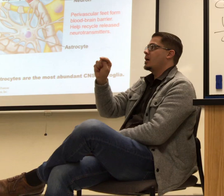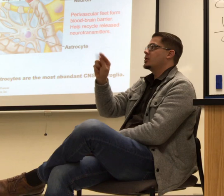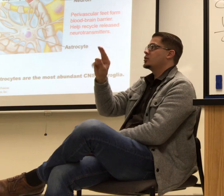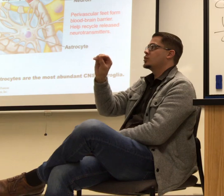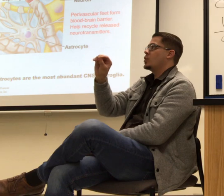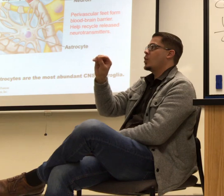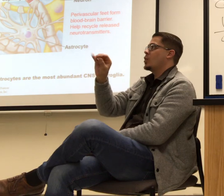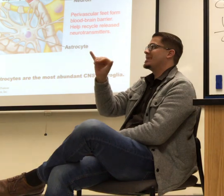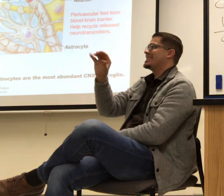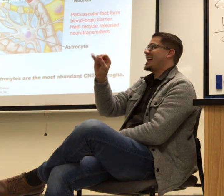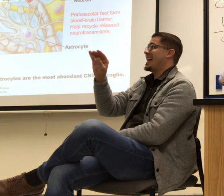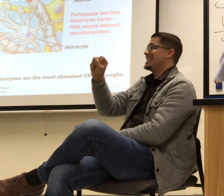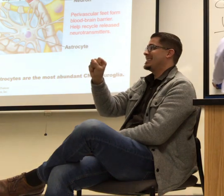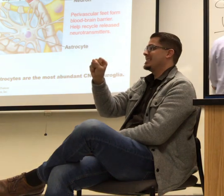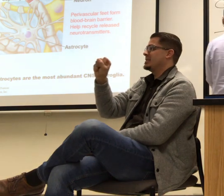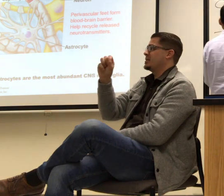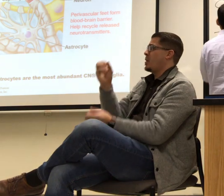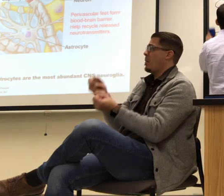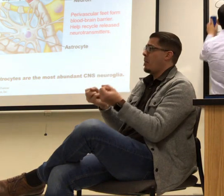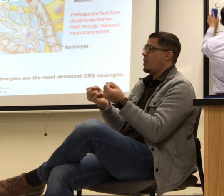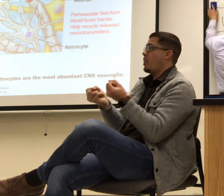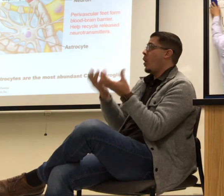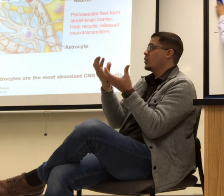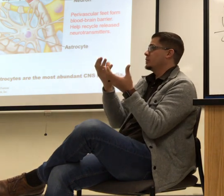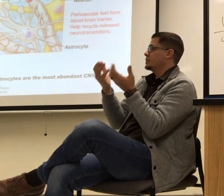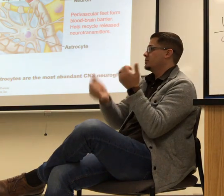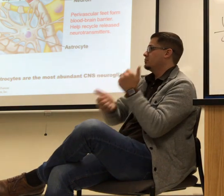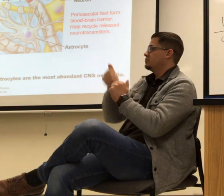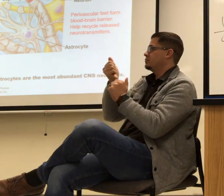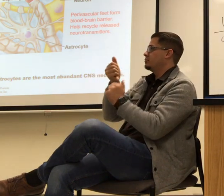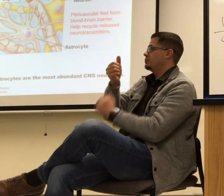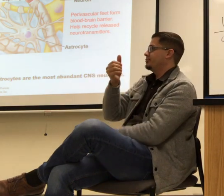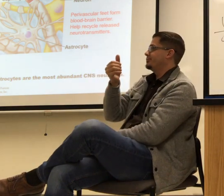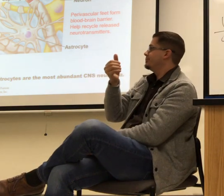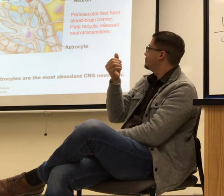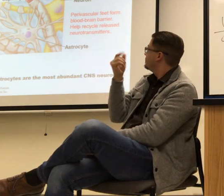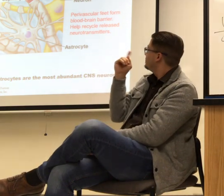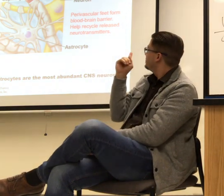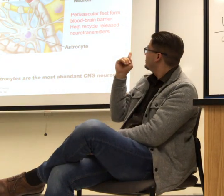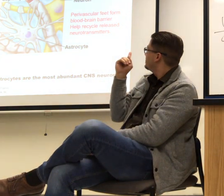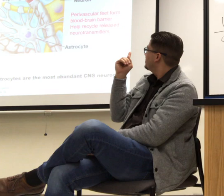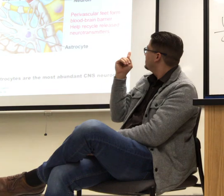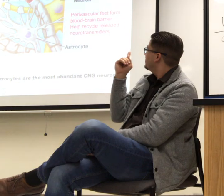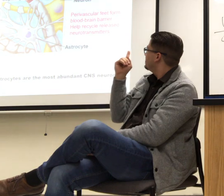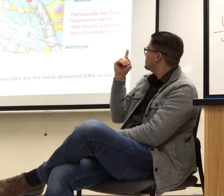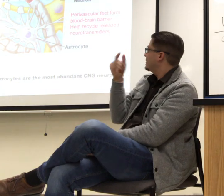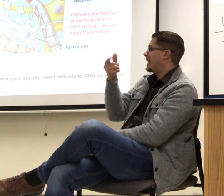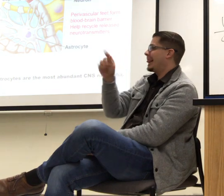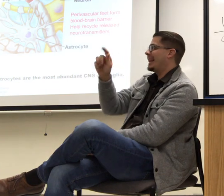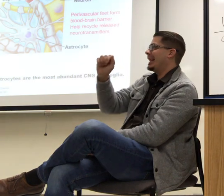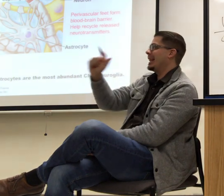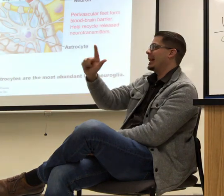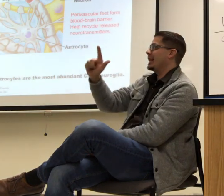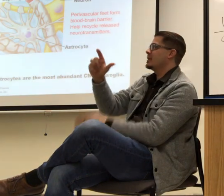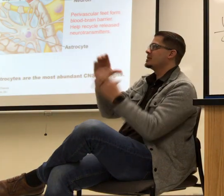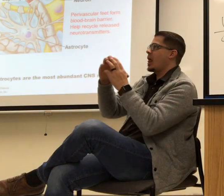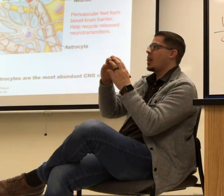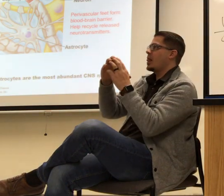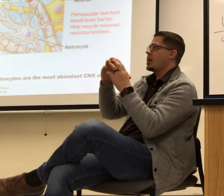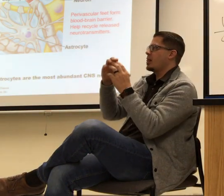They're the most abundant CNS neuroglia, which is another name for glial cell.